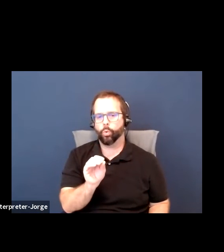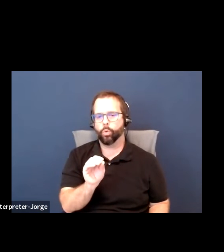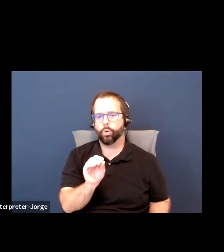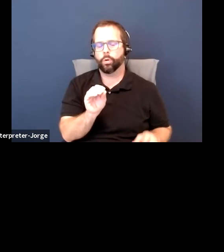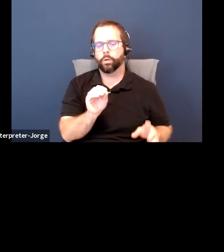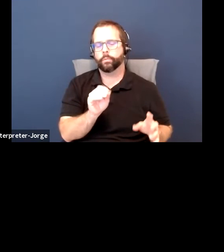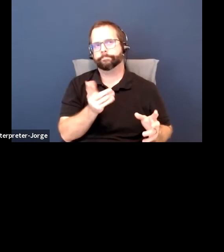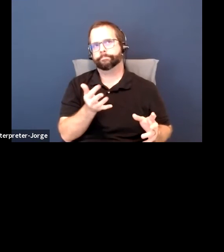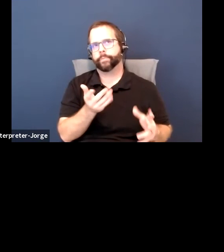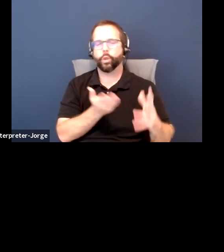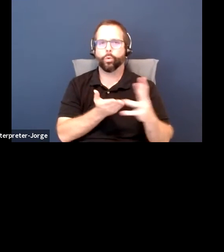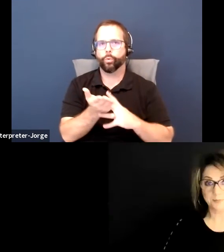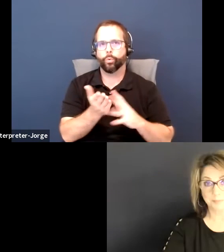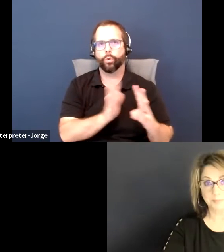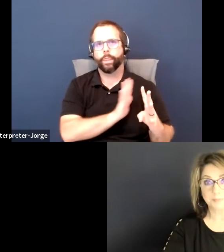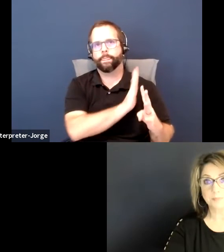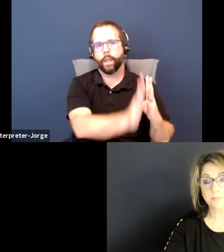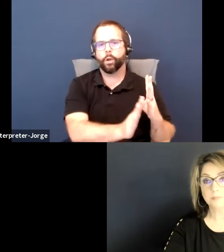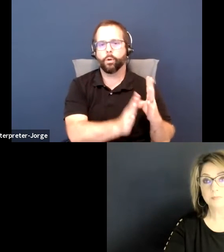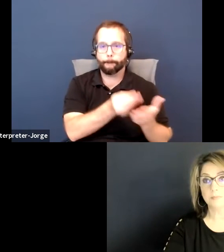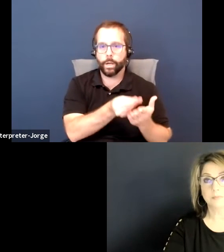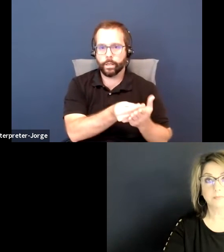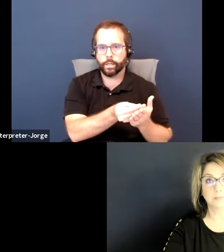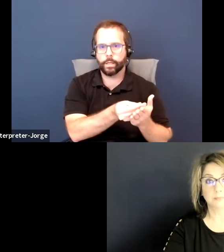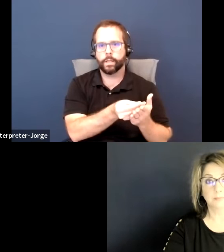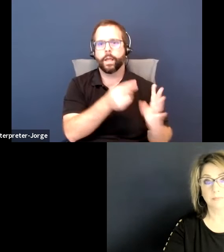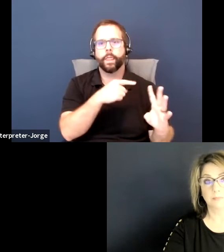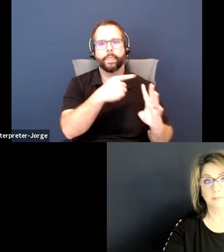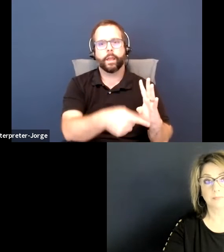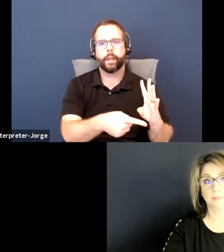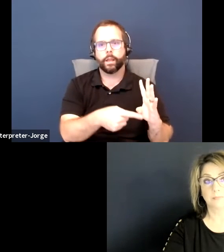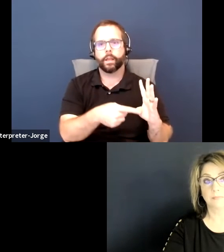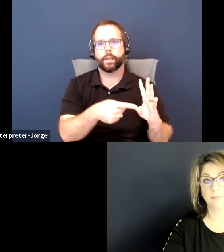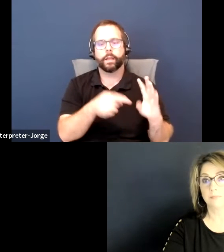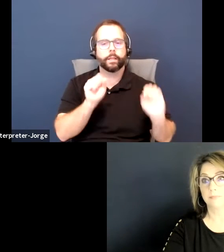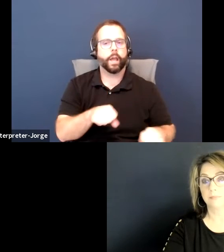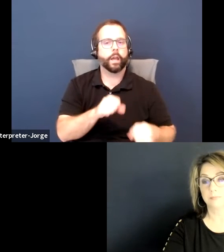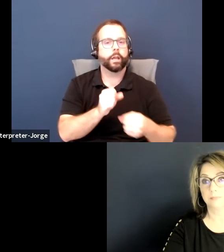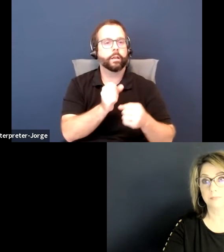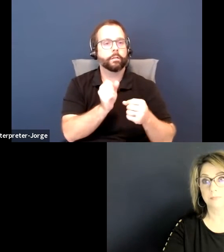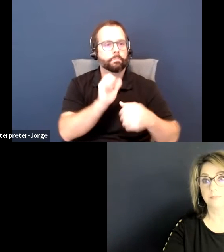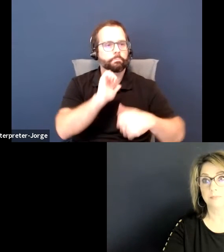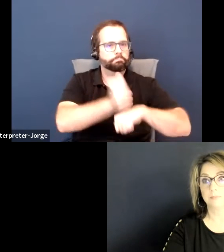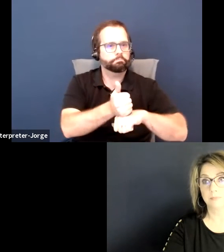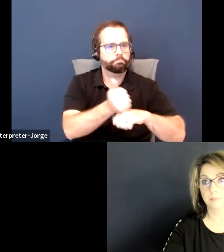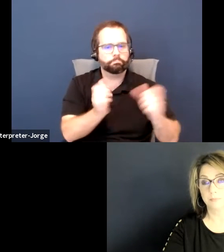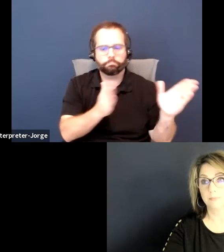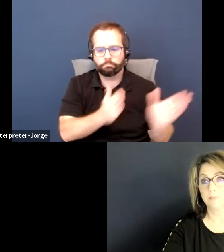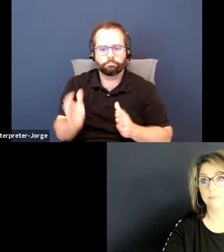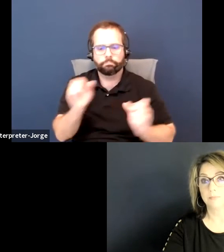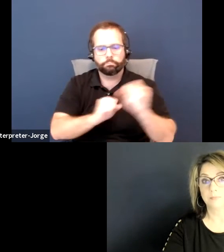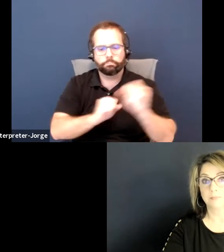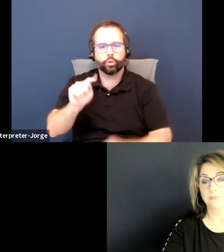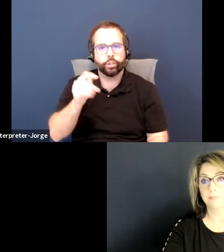through the money that they already have, they can create strategies to